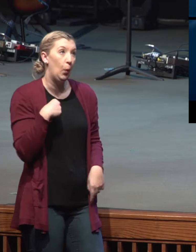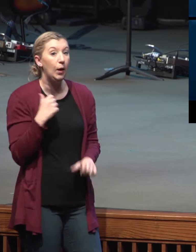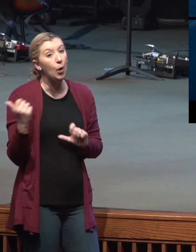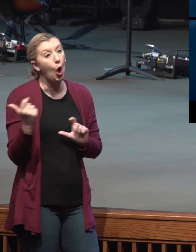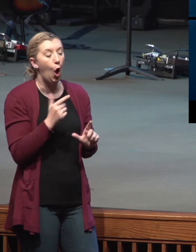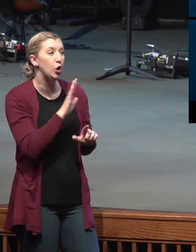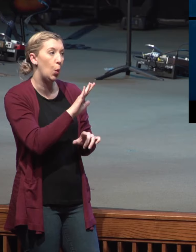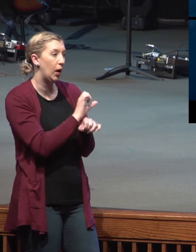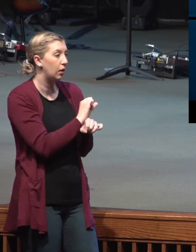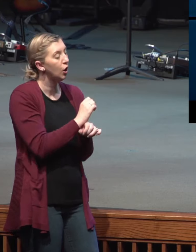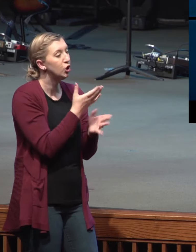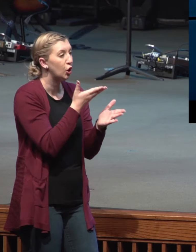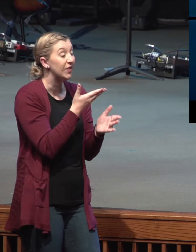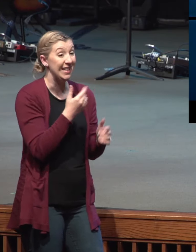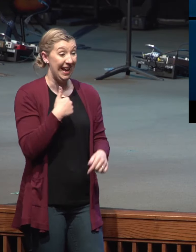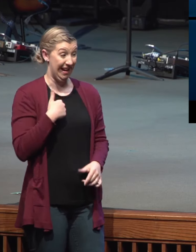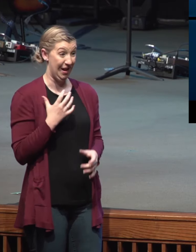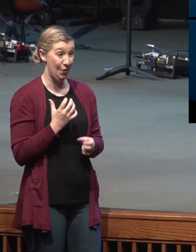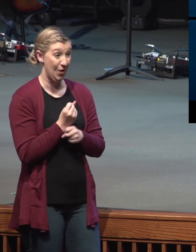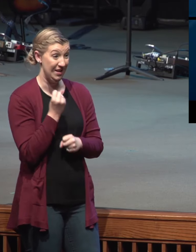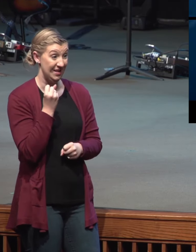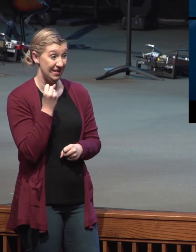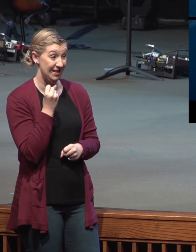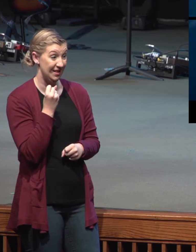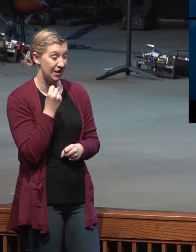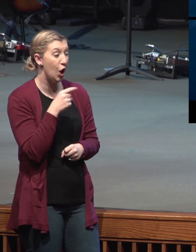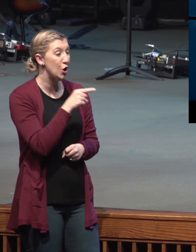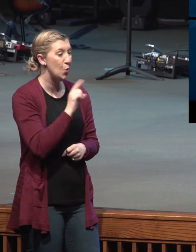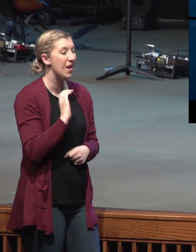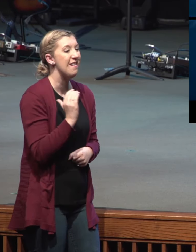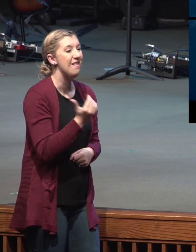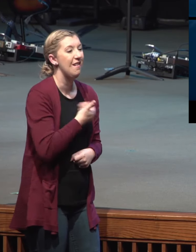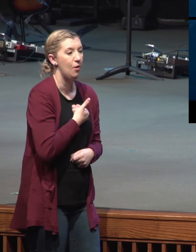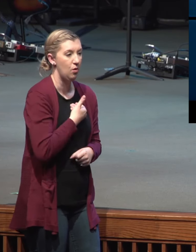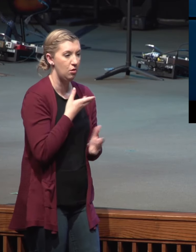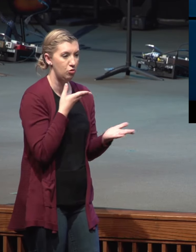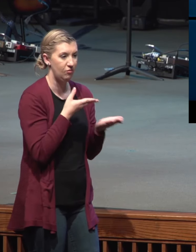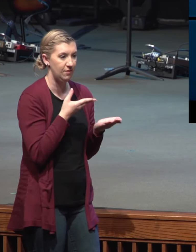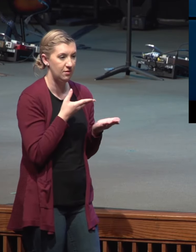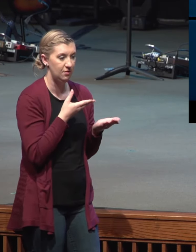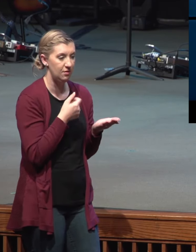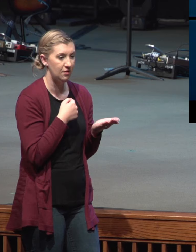be your servants. But if I win, you be ours.